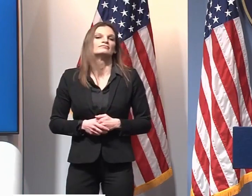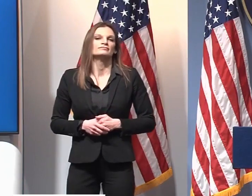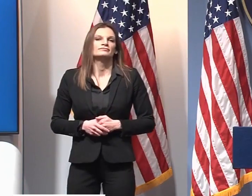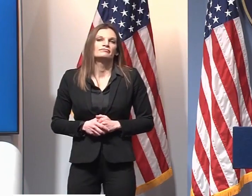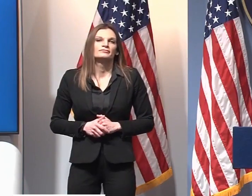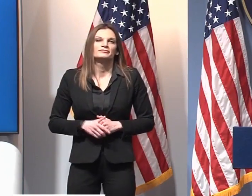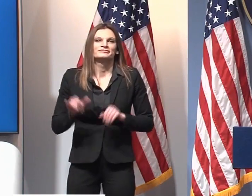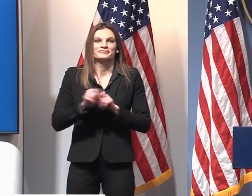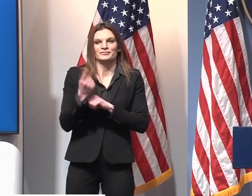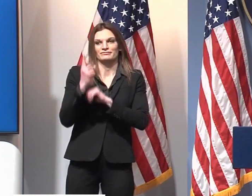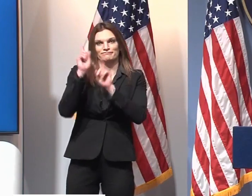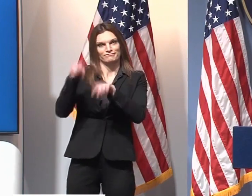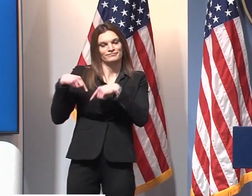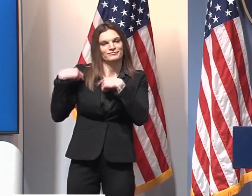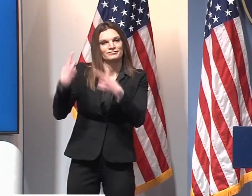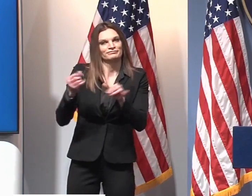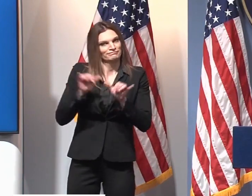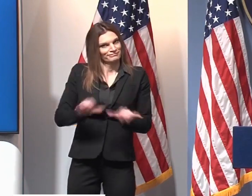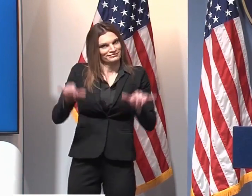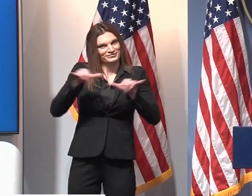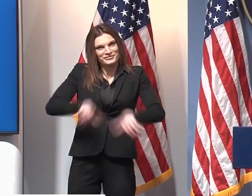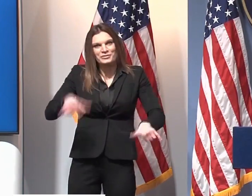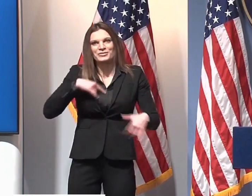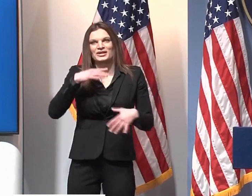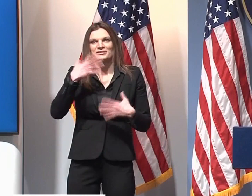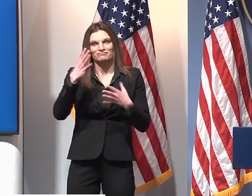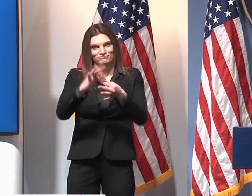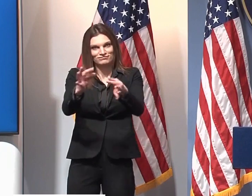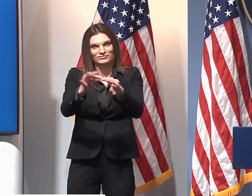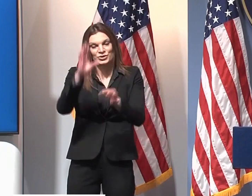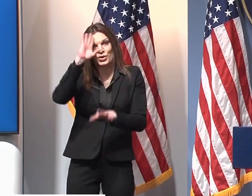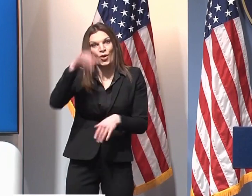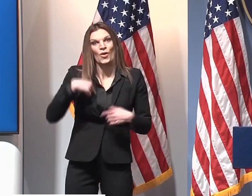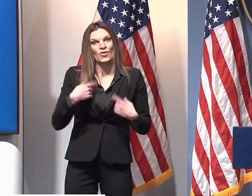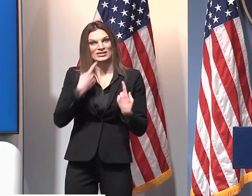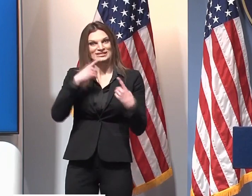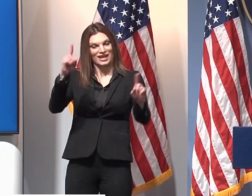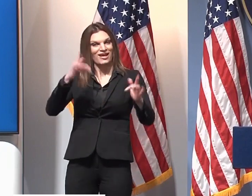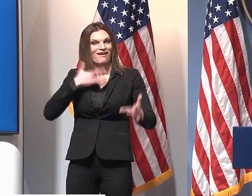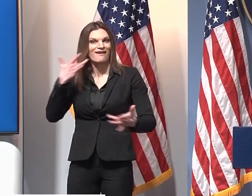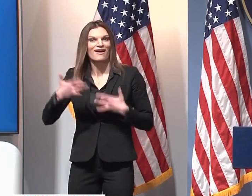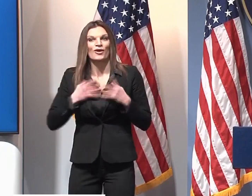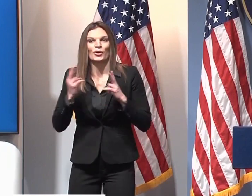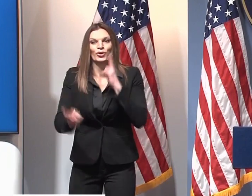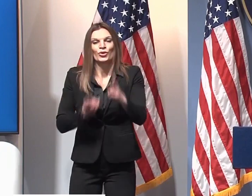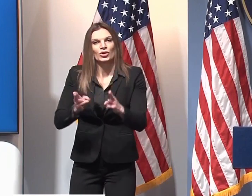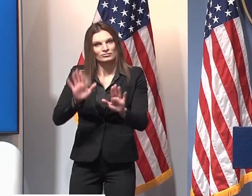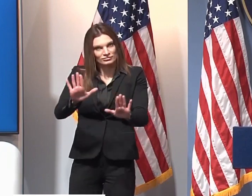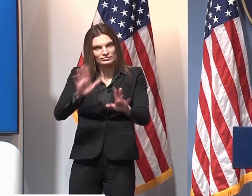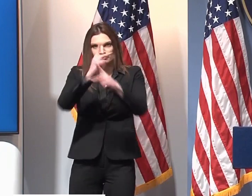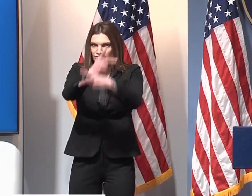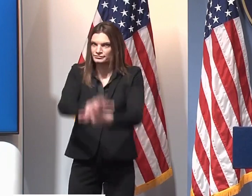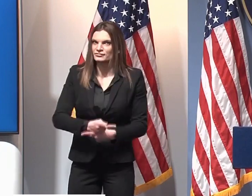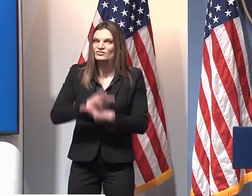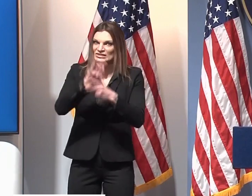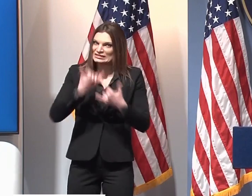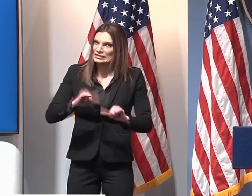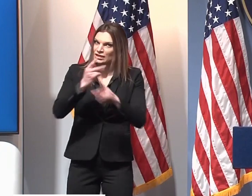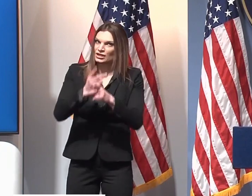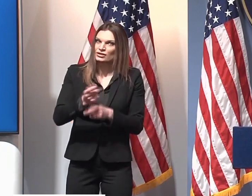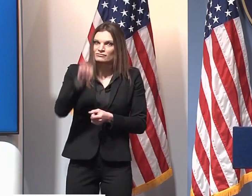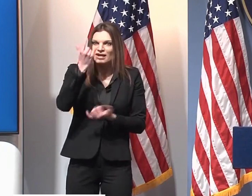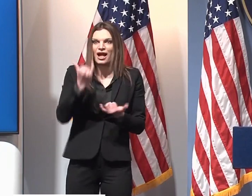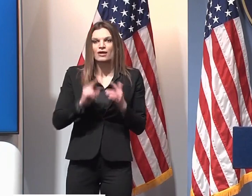better part of the last year, our success is always fragile. Right now, we are in a race against